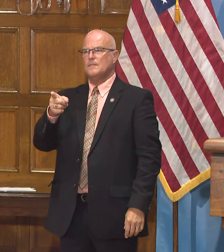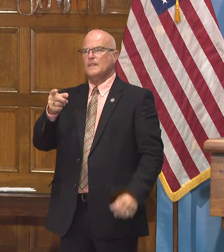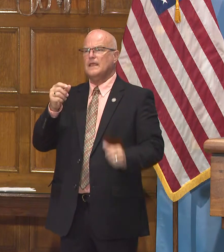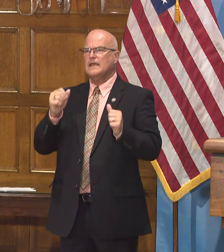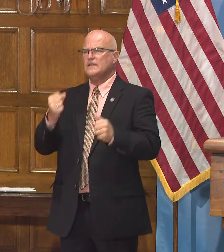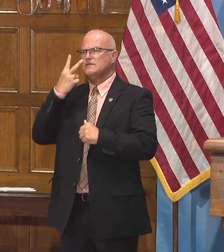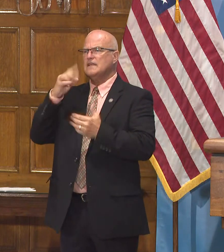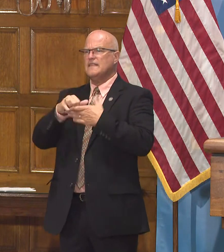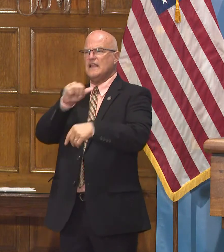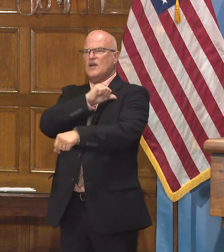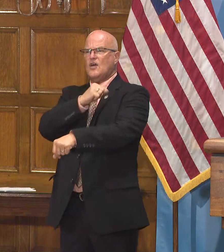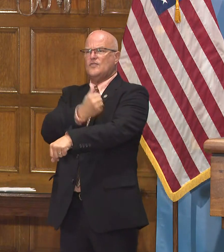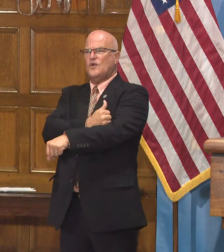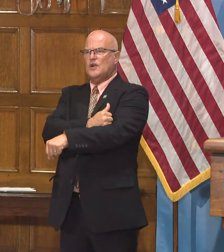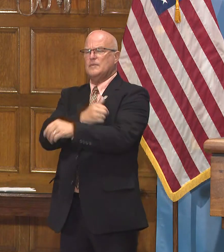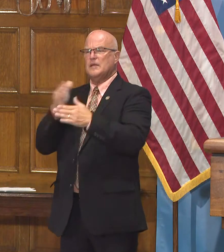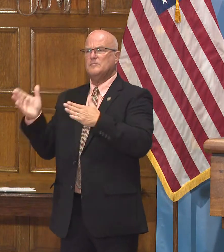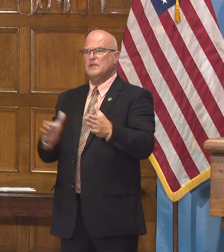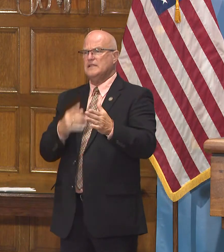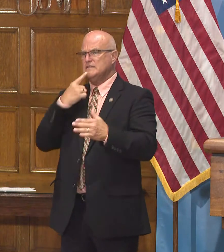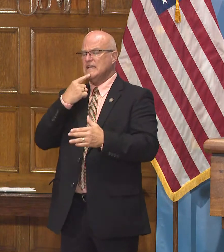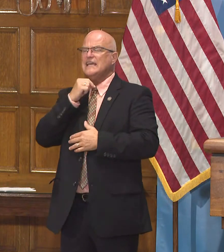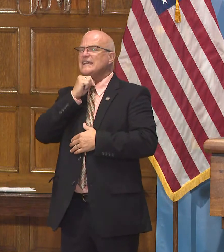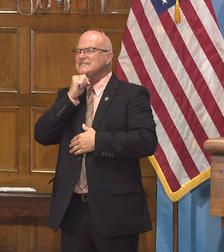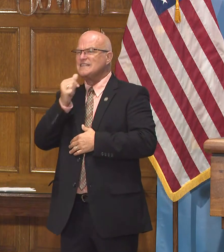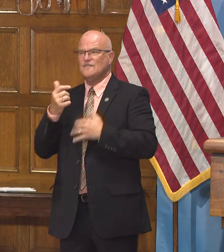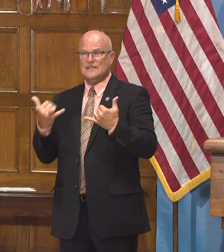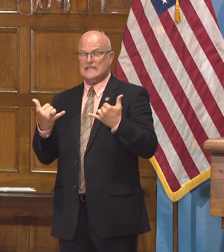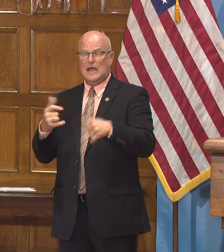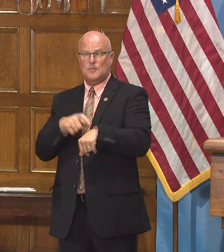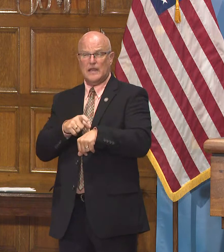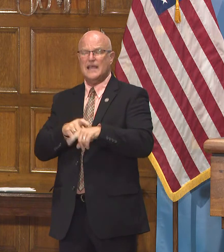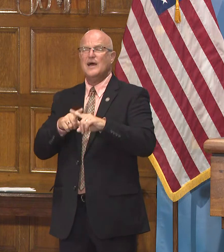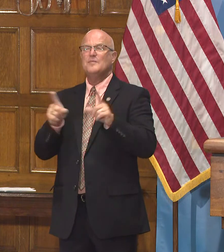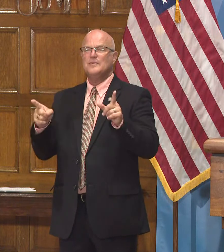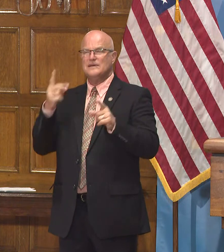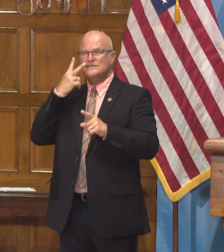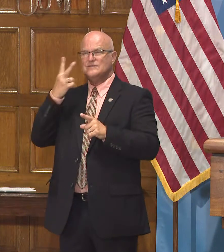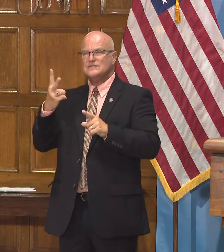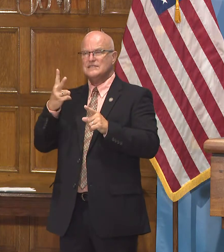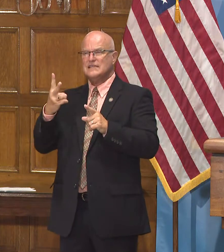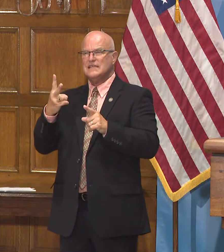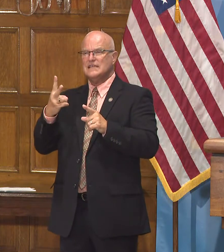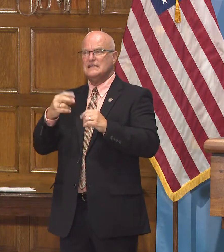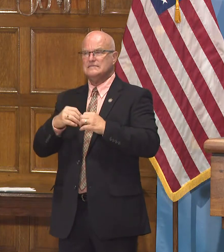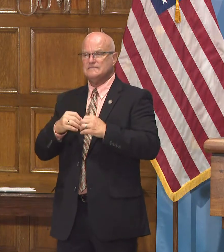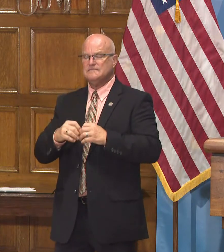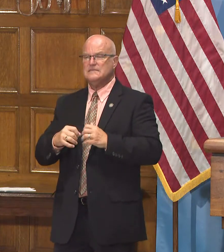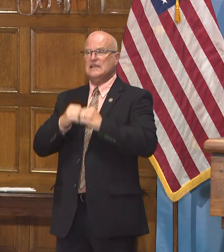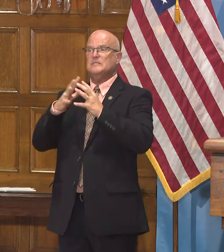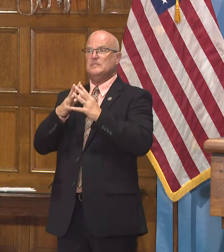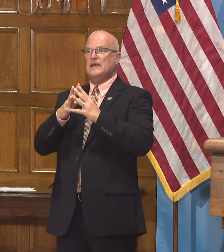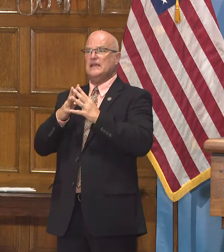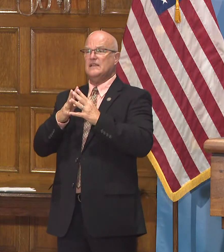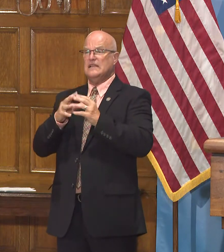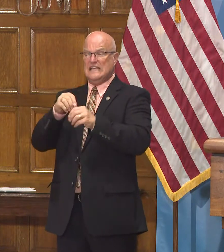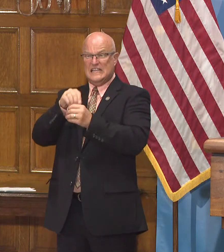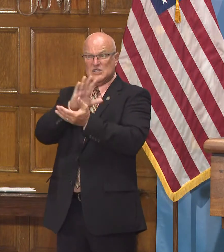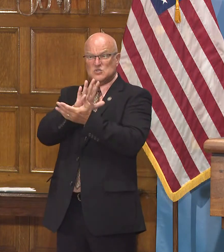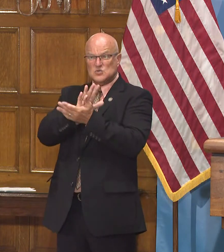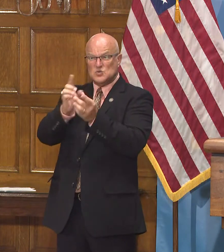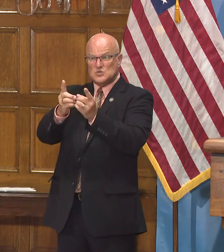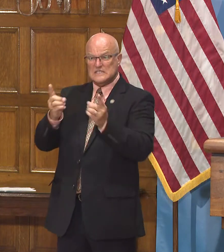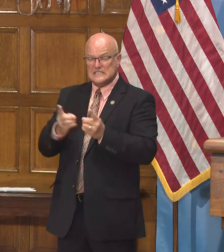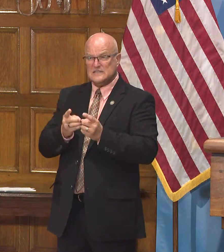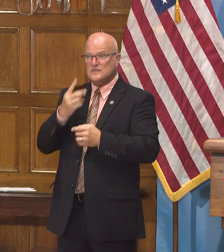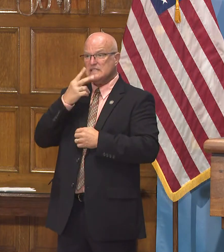See that authority being a strategy that you said it's not for the time right now, but could you see implementing a vaccine mandate for at least in a school setting?